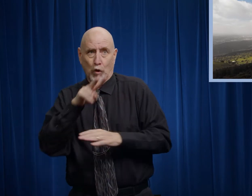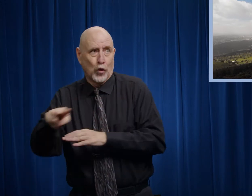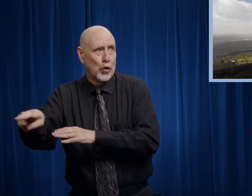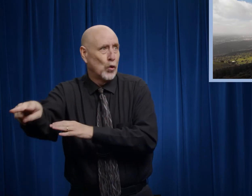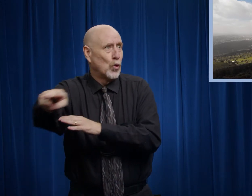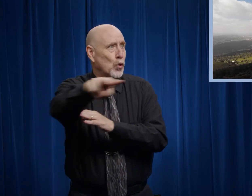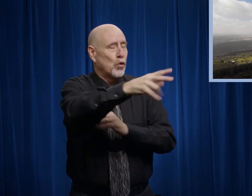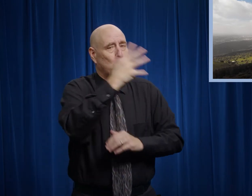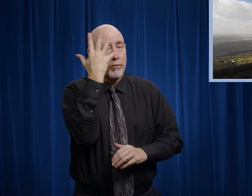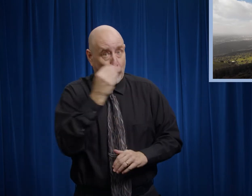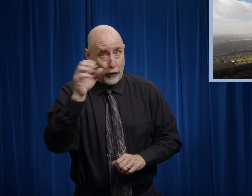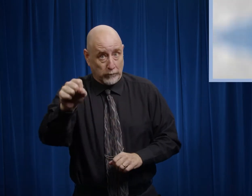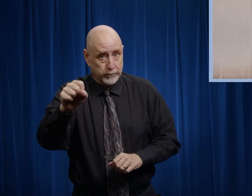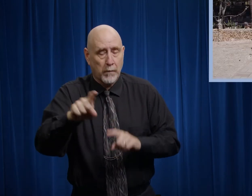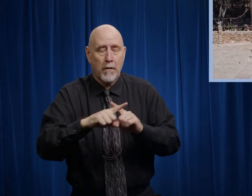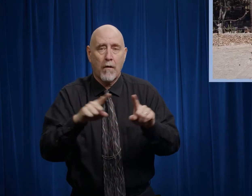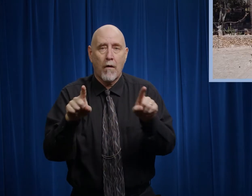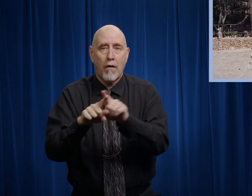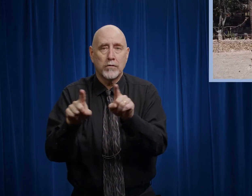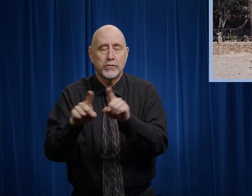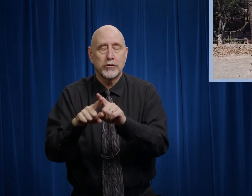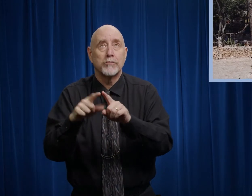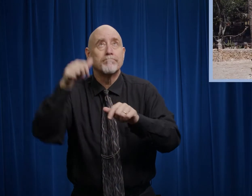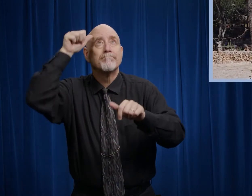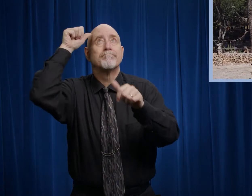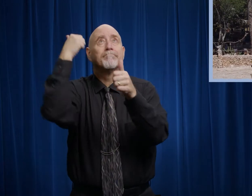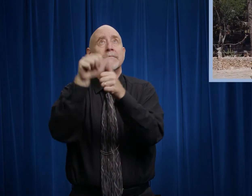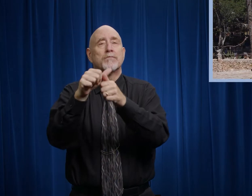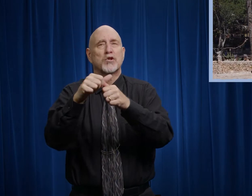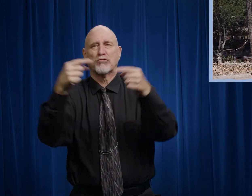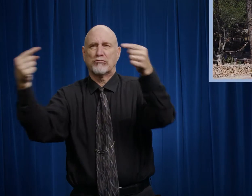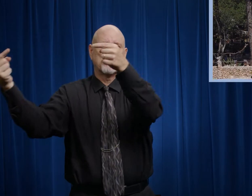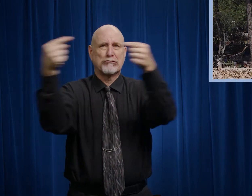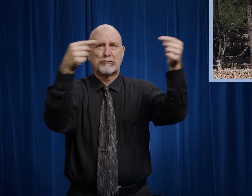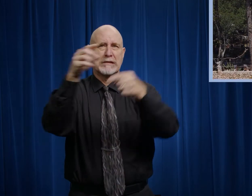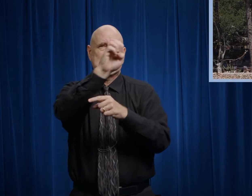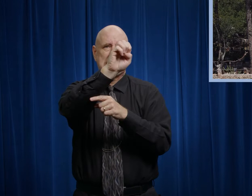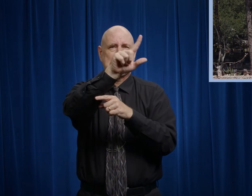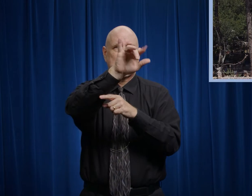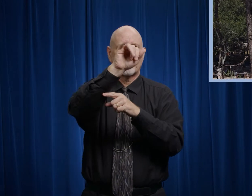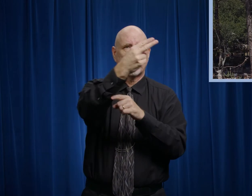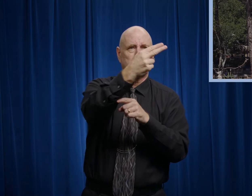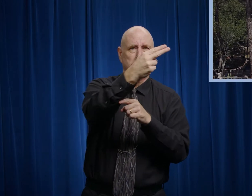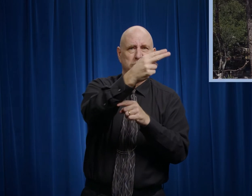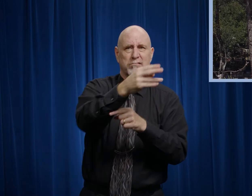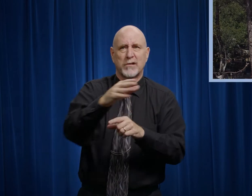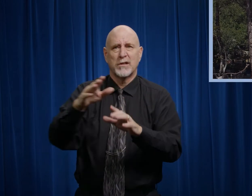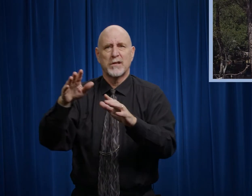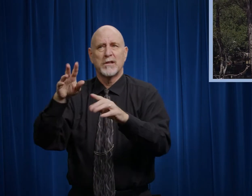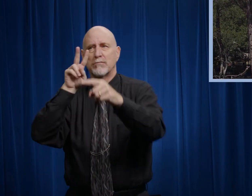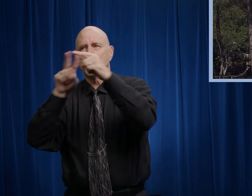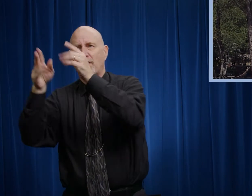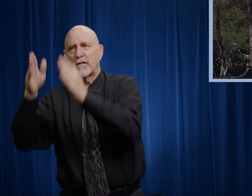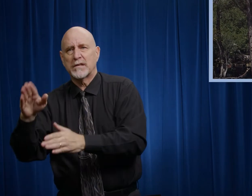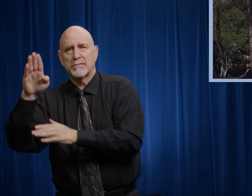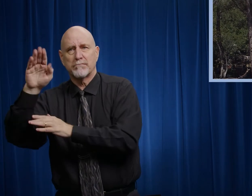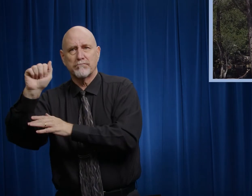the grand vistas, but also to remember the epic duel between Elijah and the prophets of Baal.